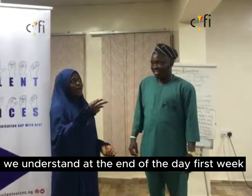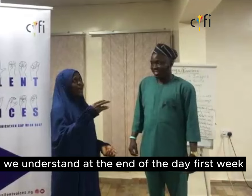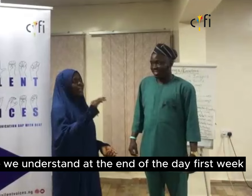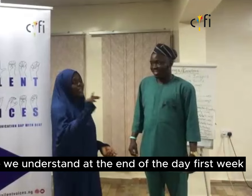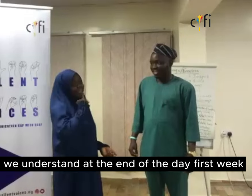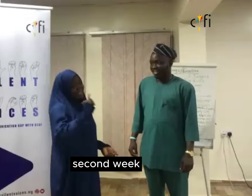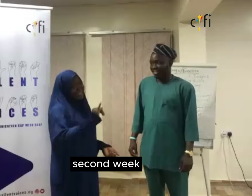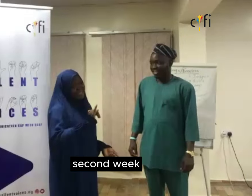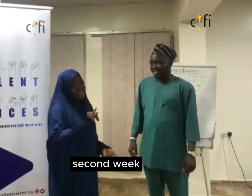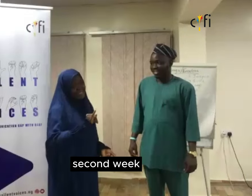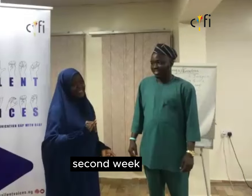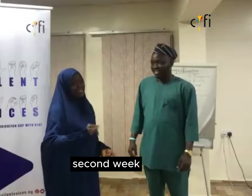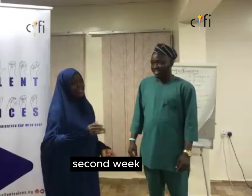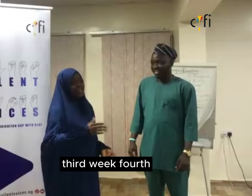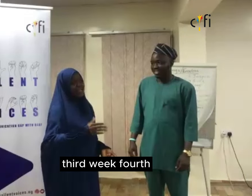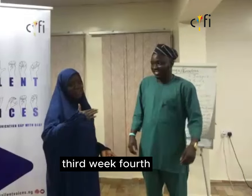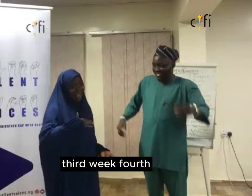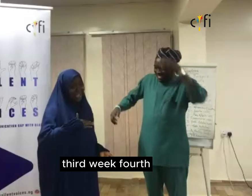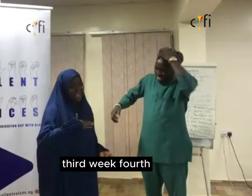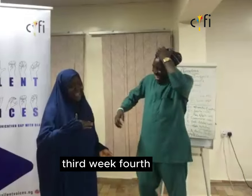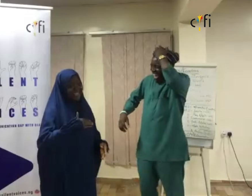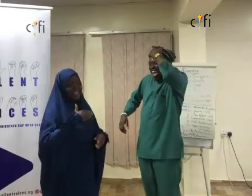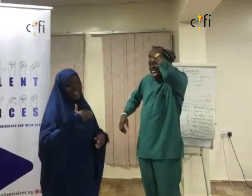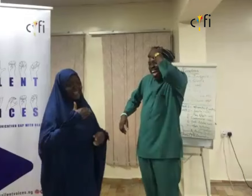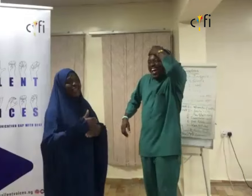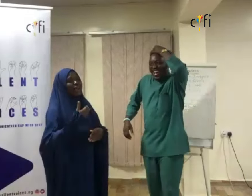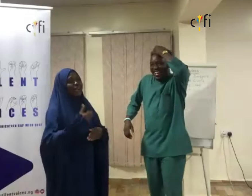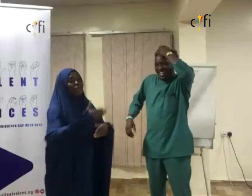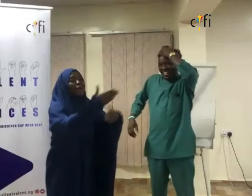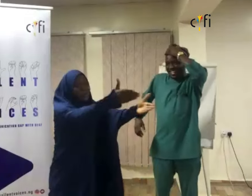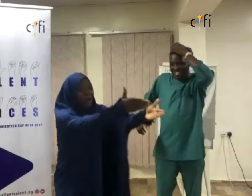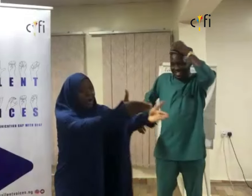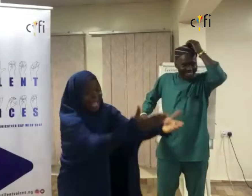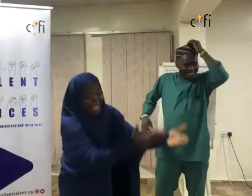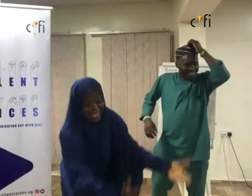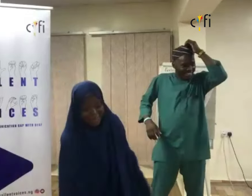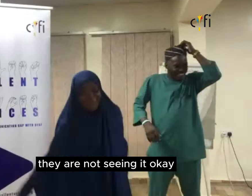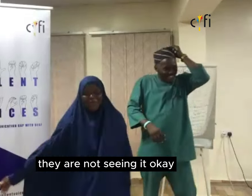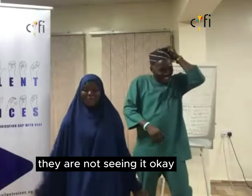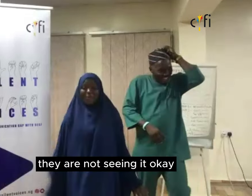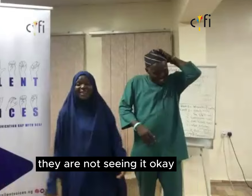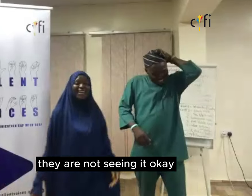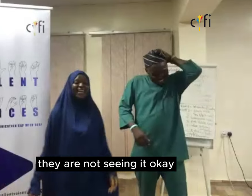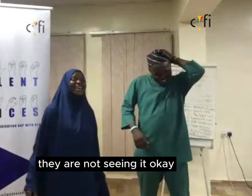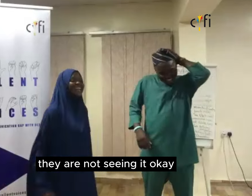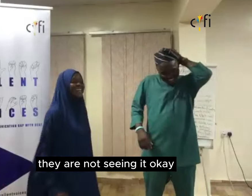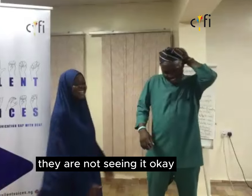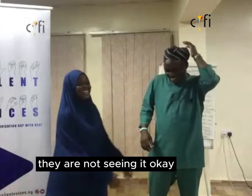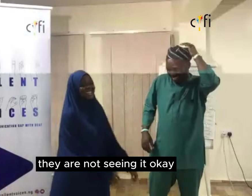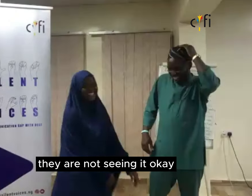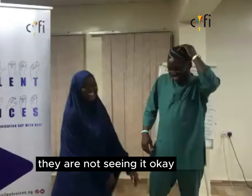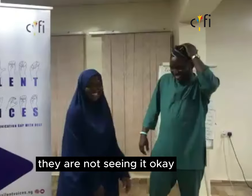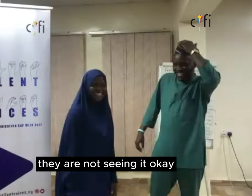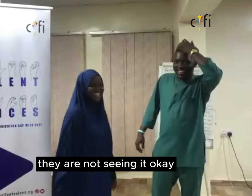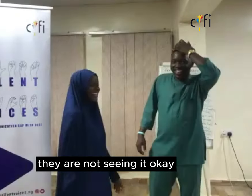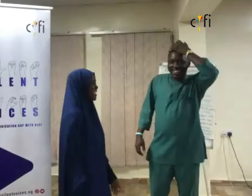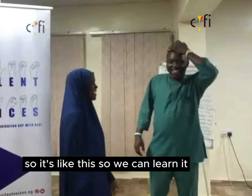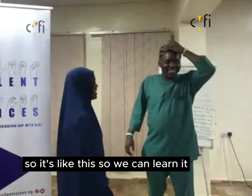week, second week, third week, fourth, I was like, okay. They are not seeing it. Okay, so it's